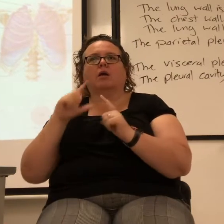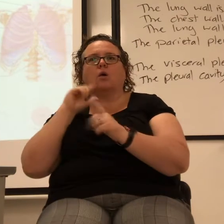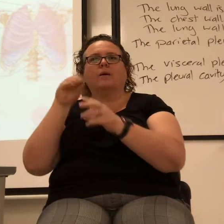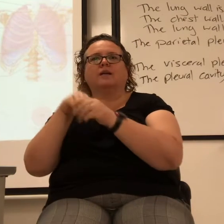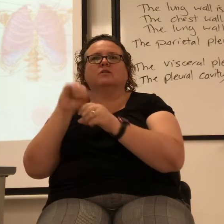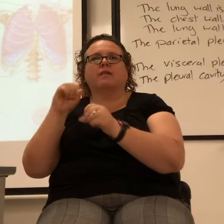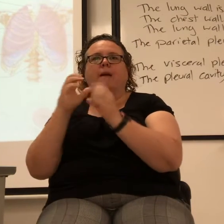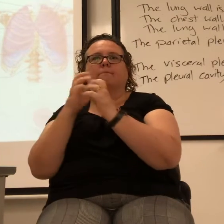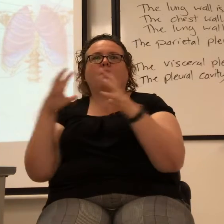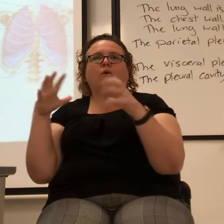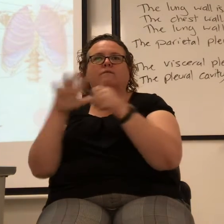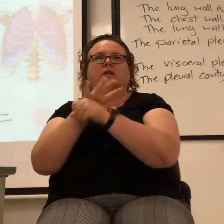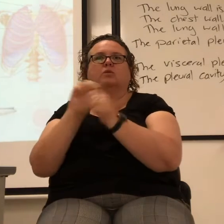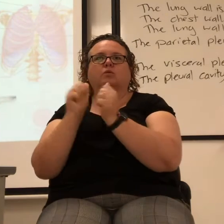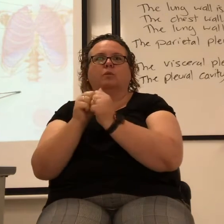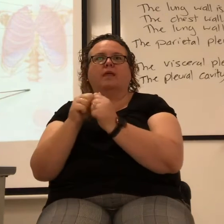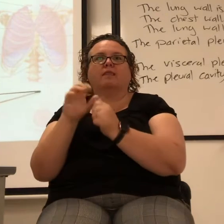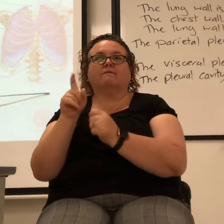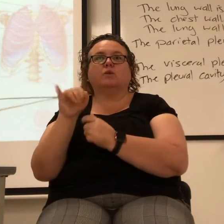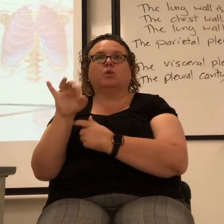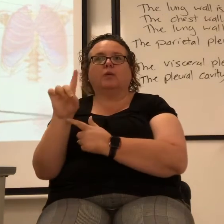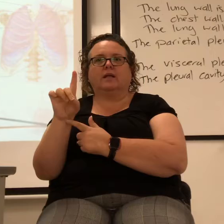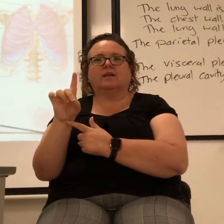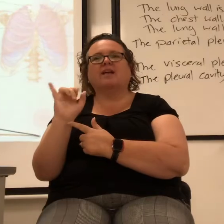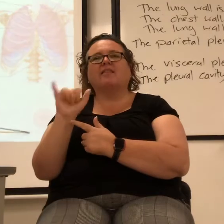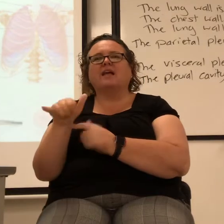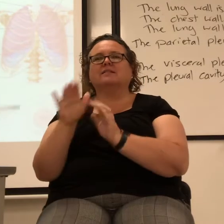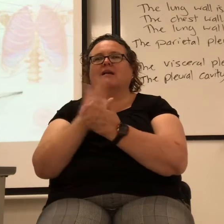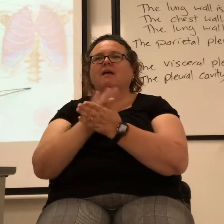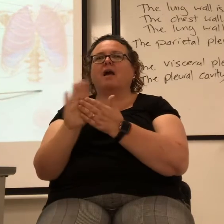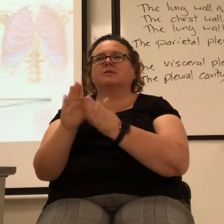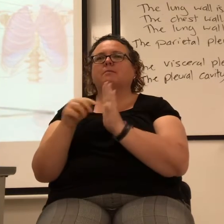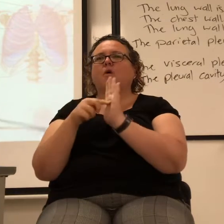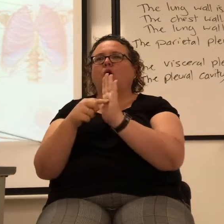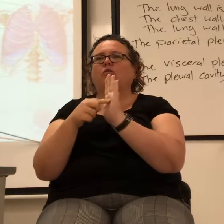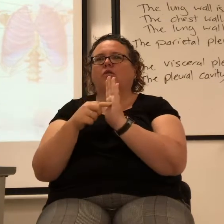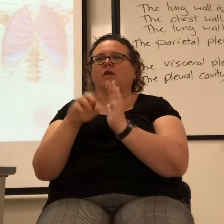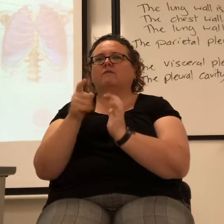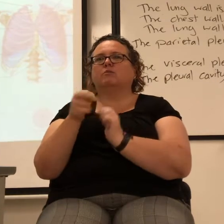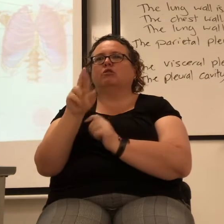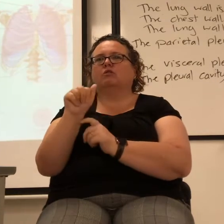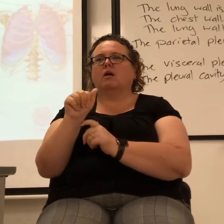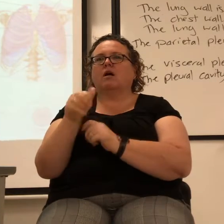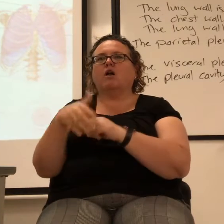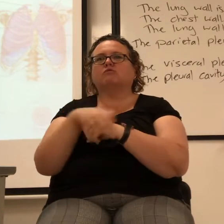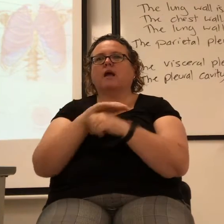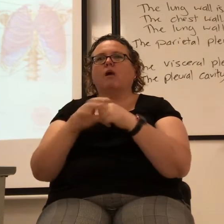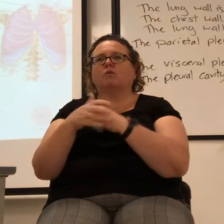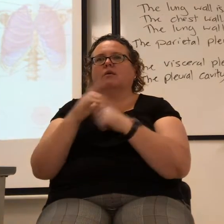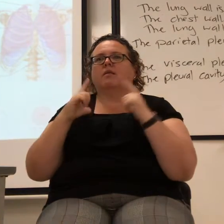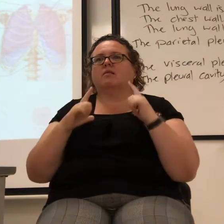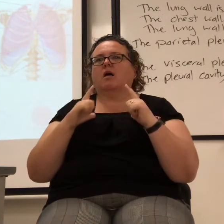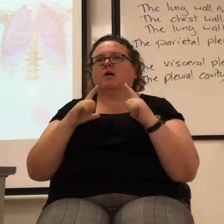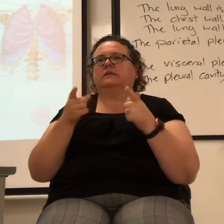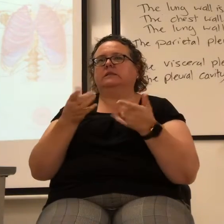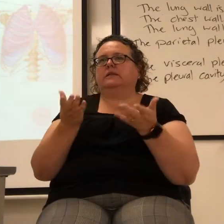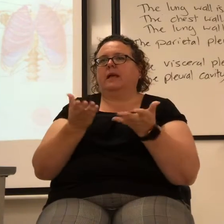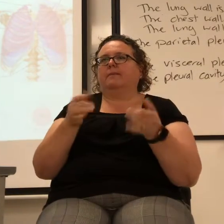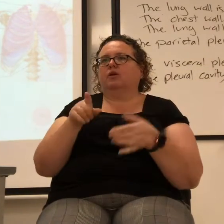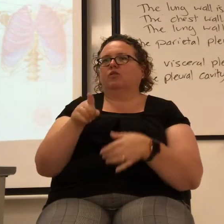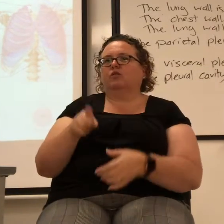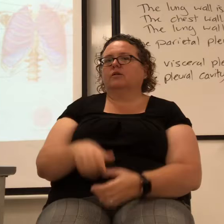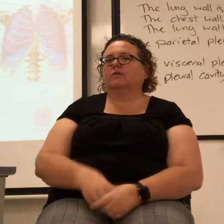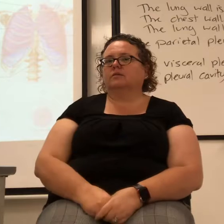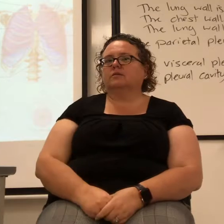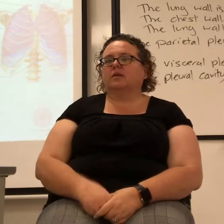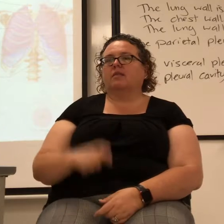balloon filled with fluid. That's kind of a nice model of pleura around the lung. Much like here. Here's the lung and there's a small